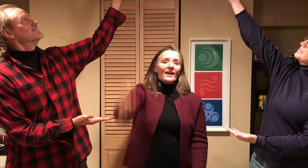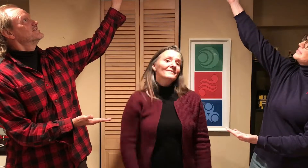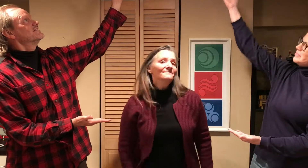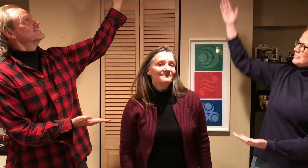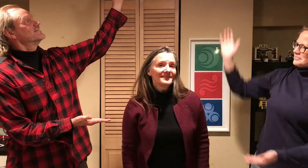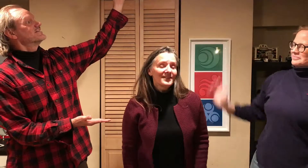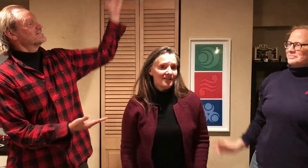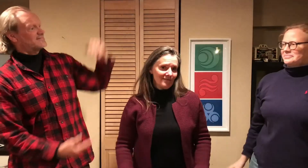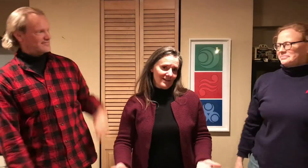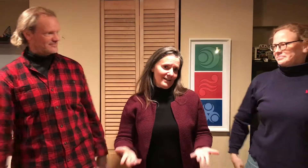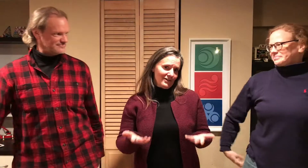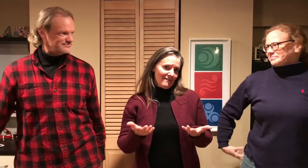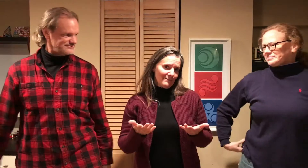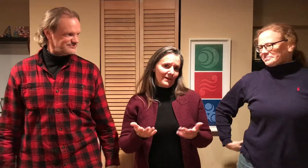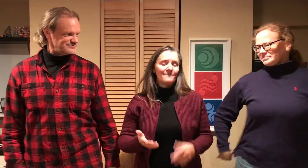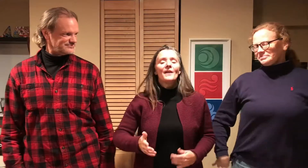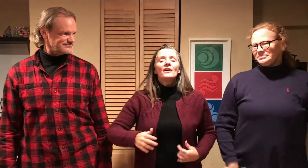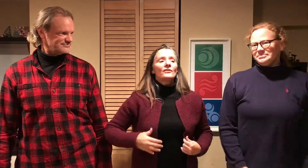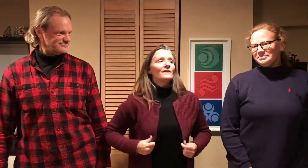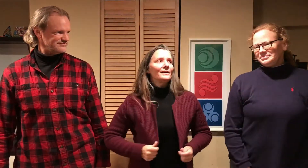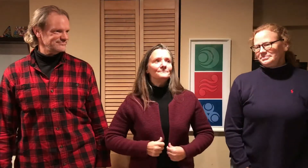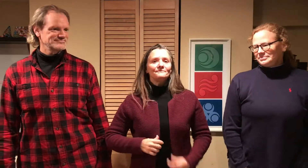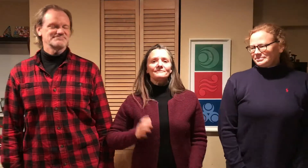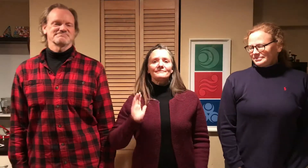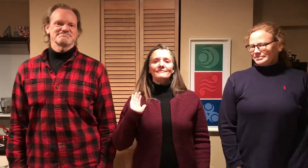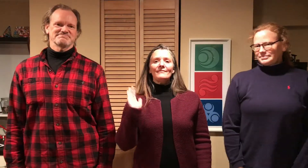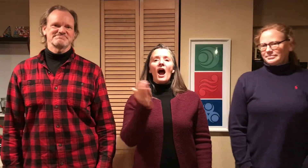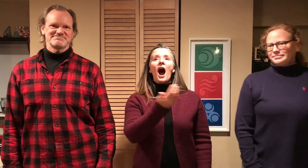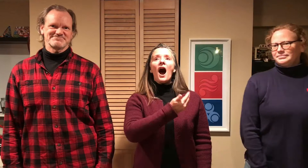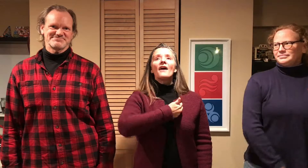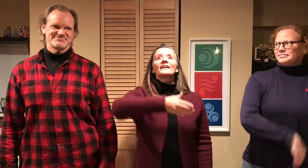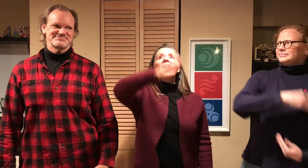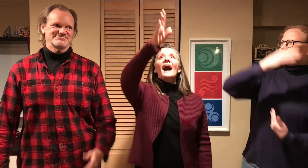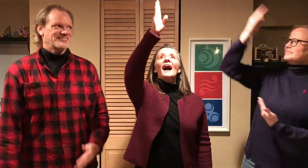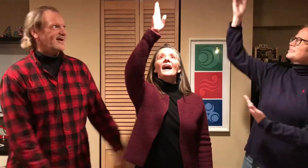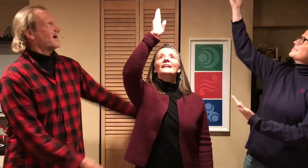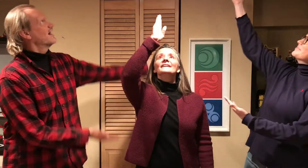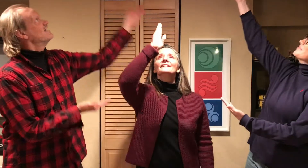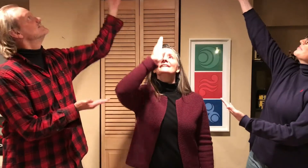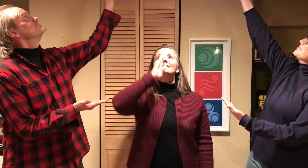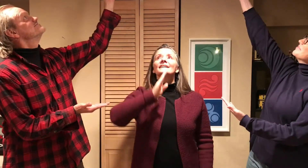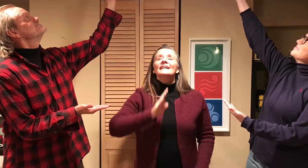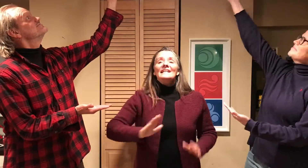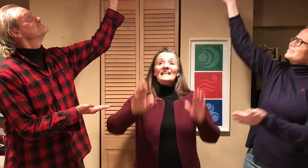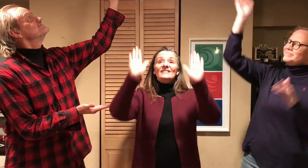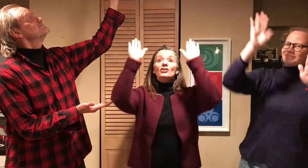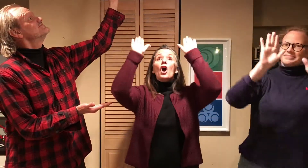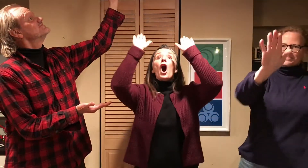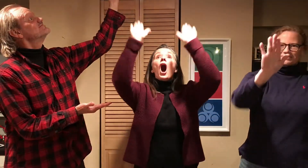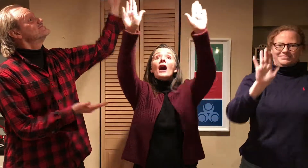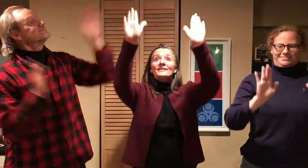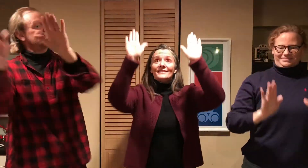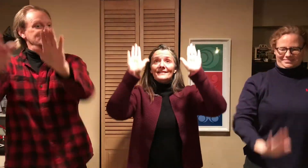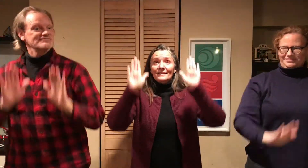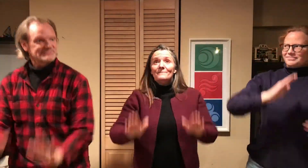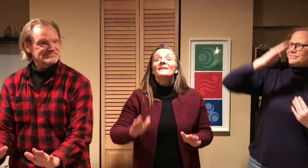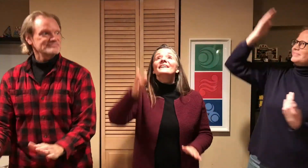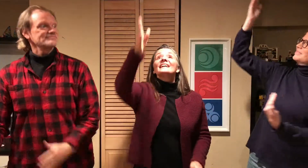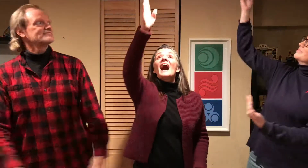Okay? So we're going to try it one more time. So here we go. Our God is an awesome